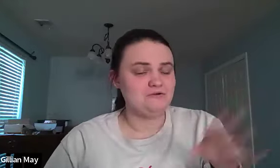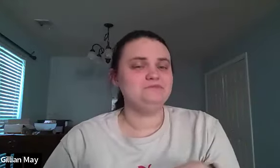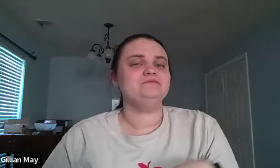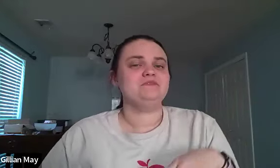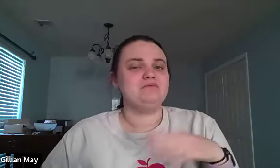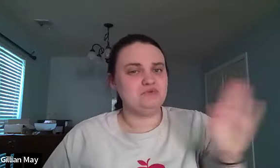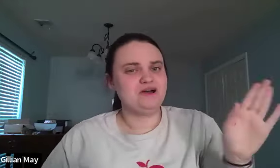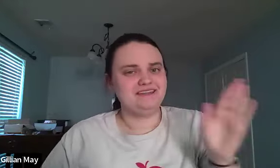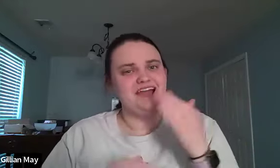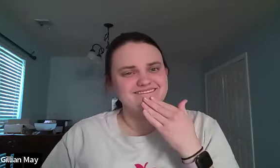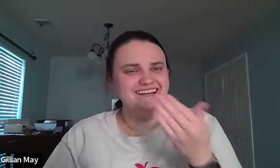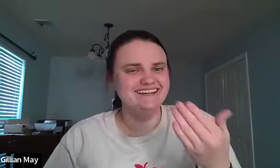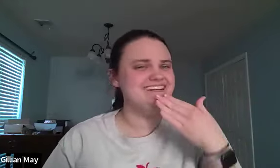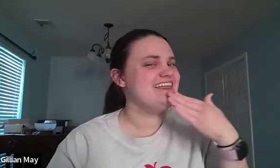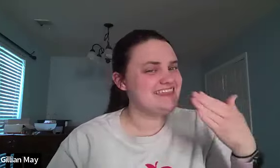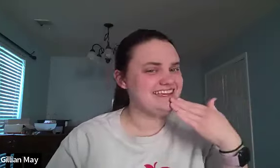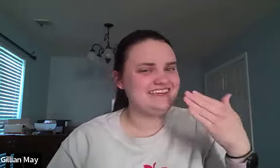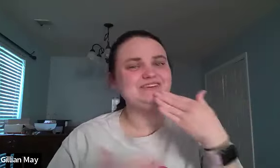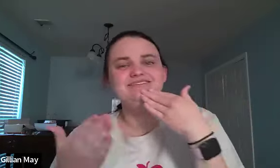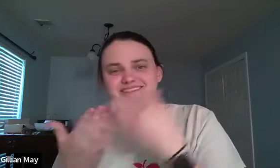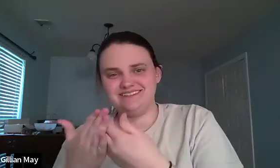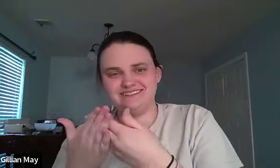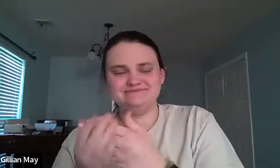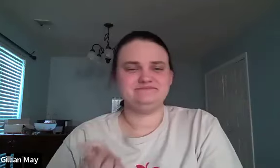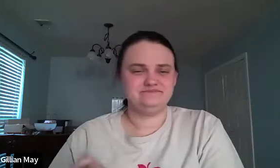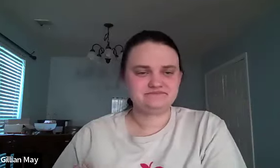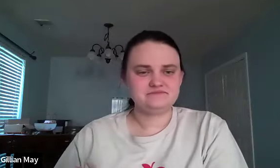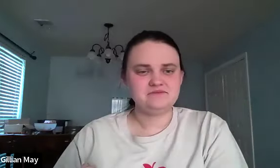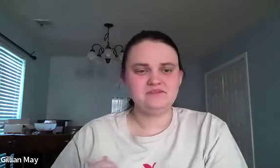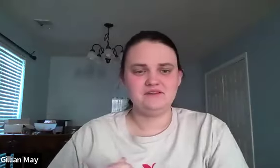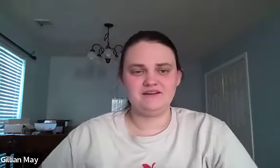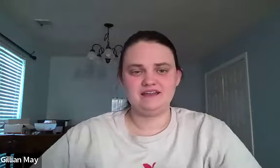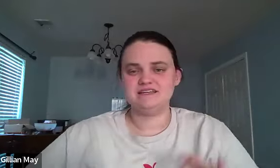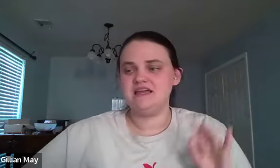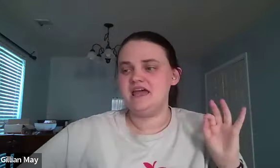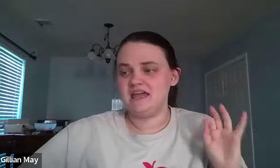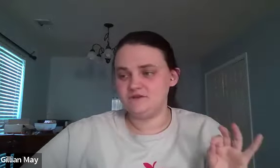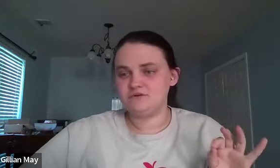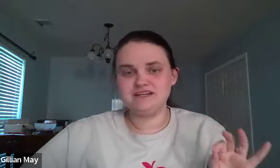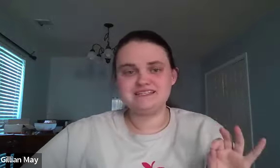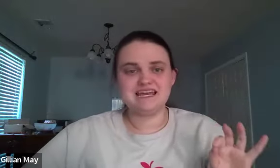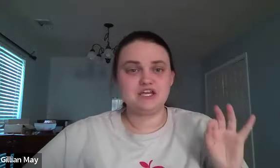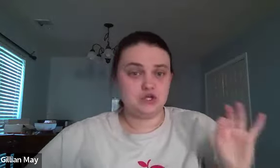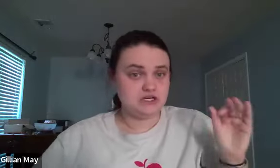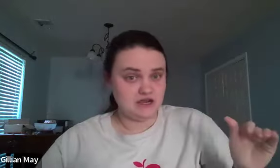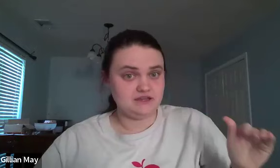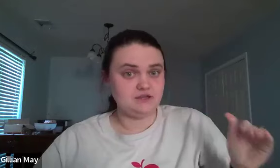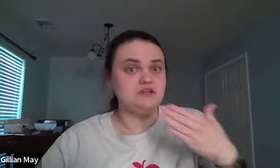out, but yeah. Thank you. Good. All right. If you were going to say good night, you would